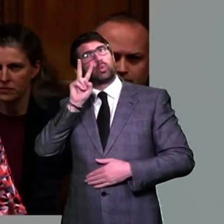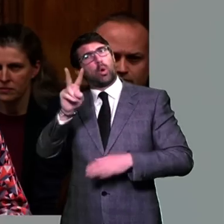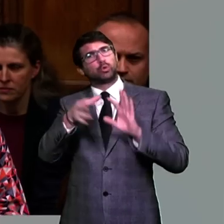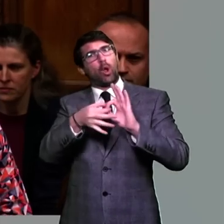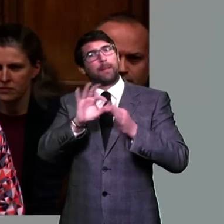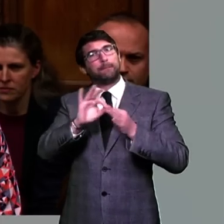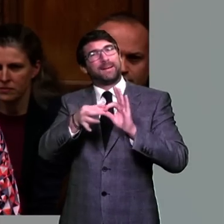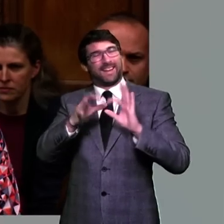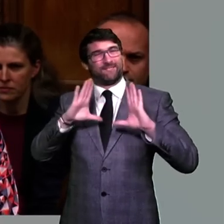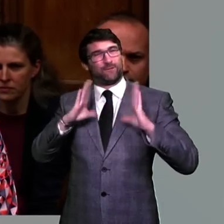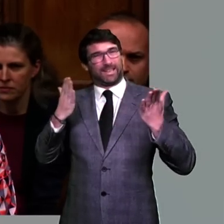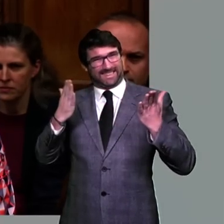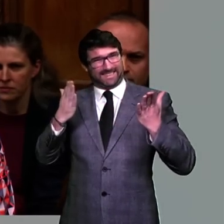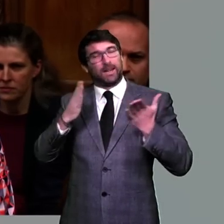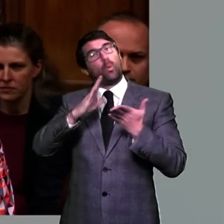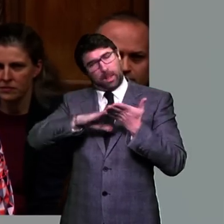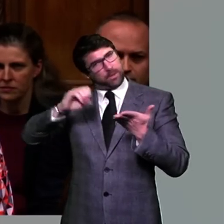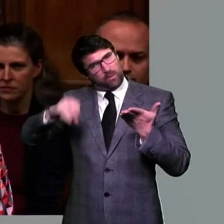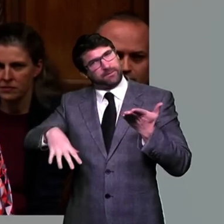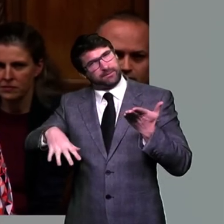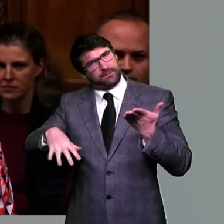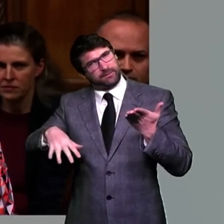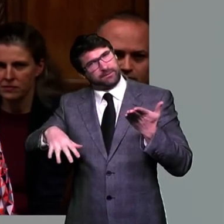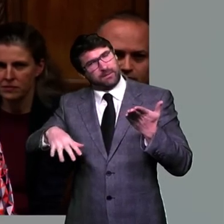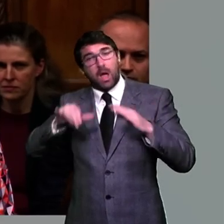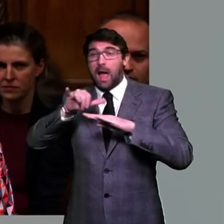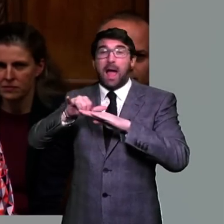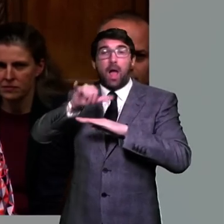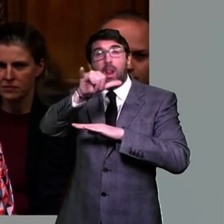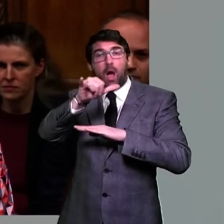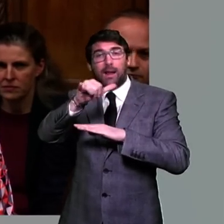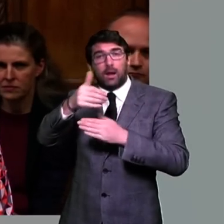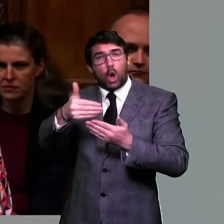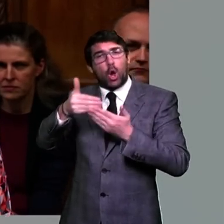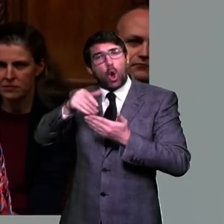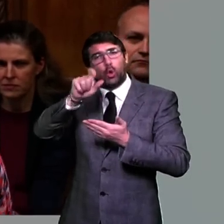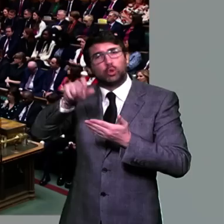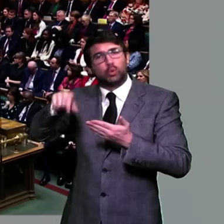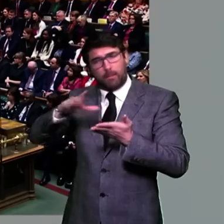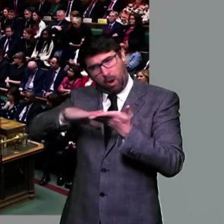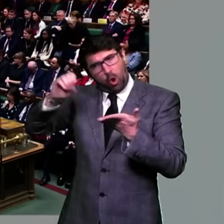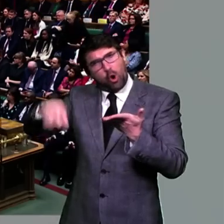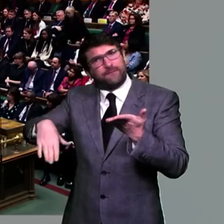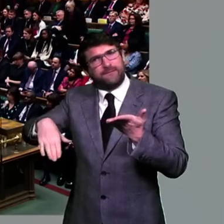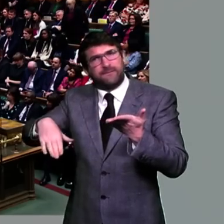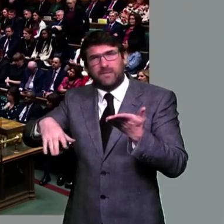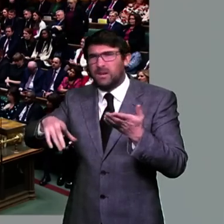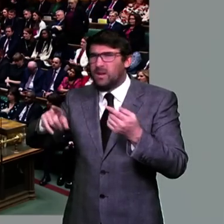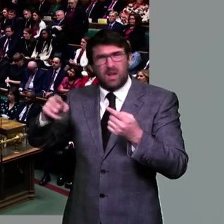and airline consumer laws. How is any of the retained law bill in the British interest? Prime